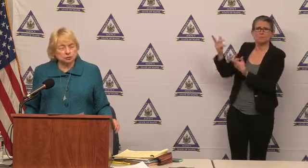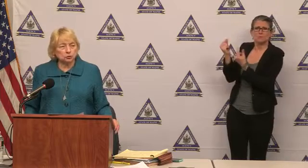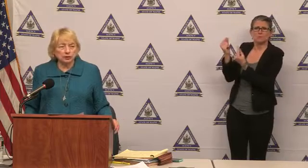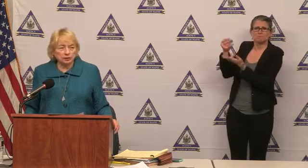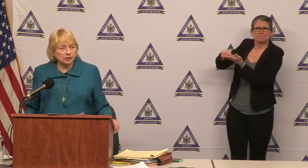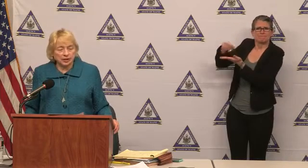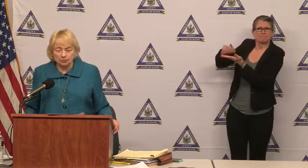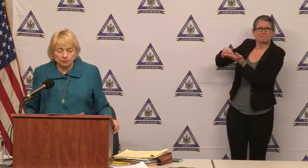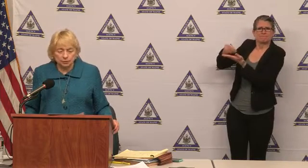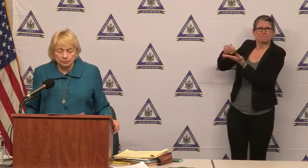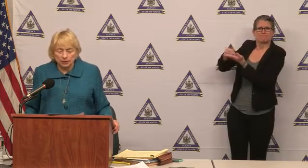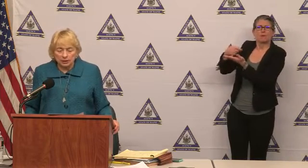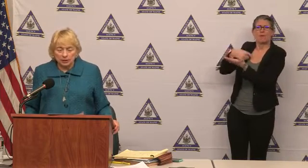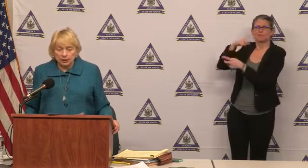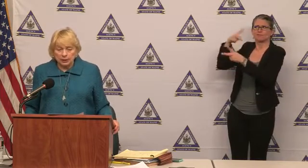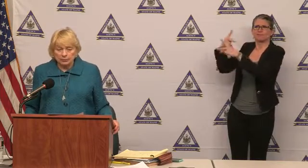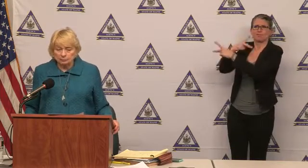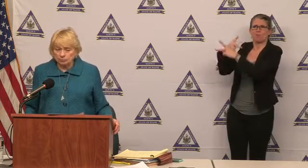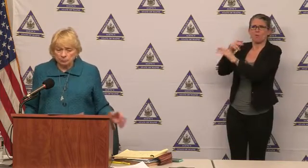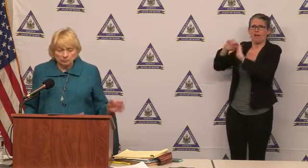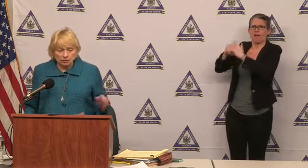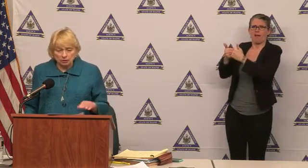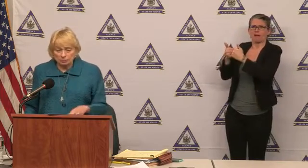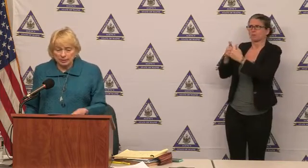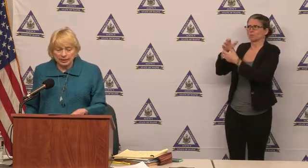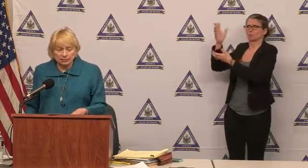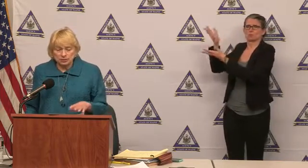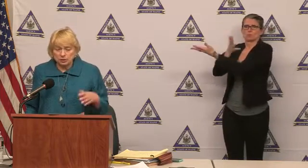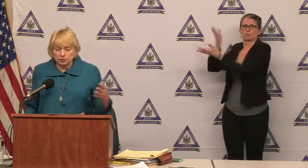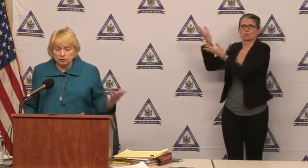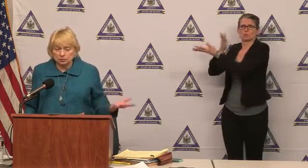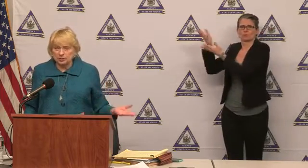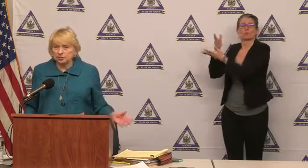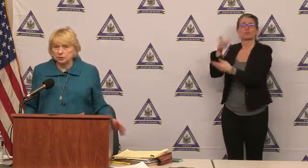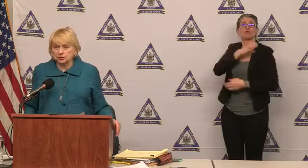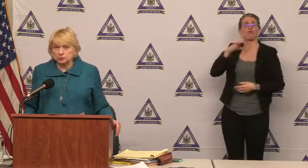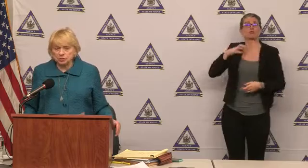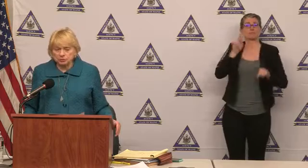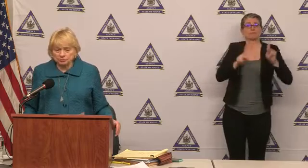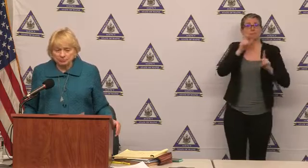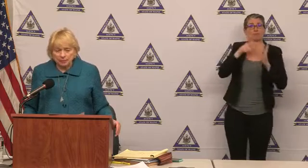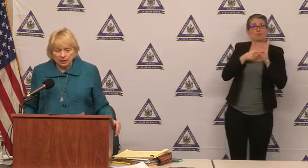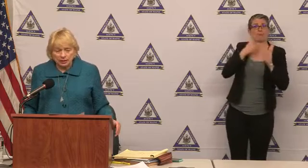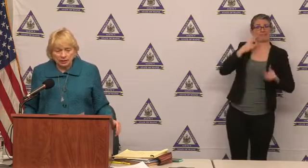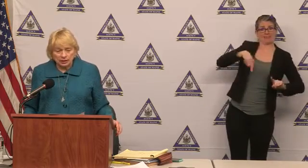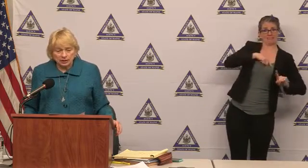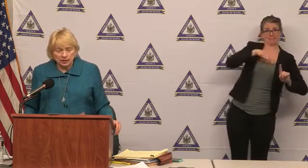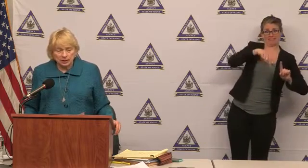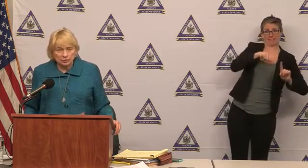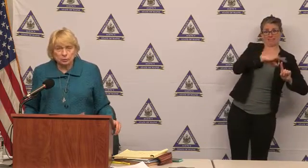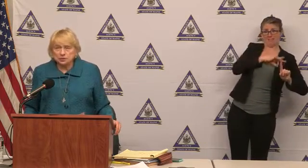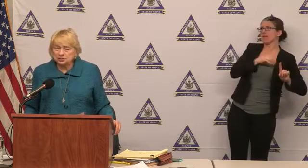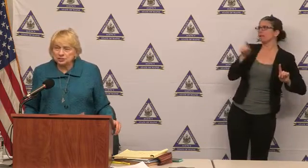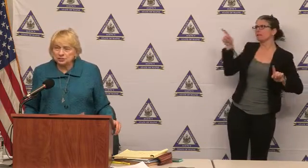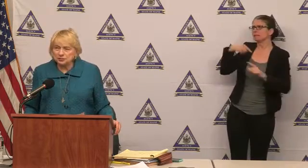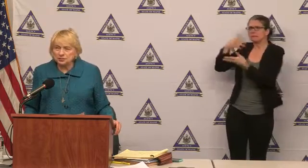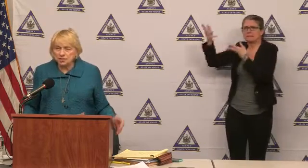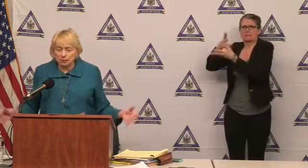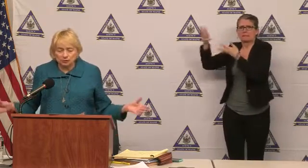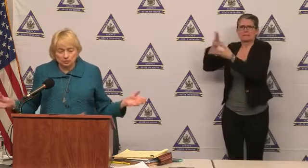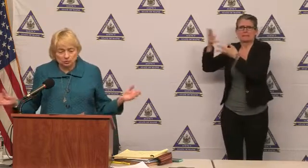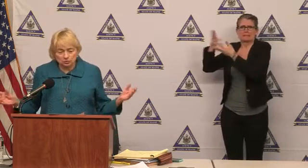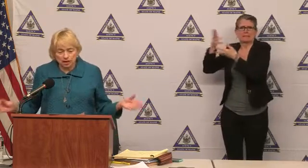been extraordinarily helpful. Right now, Maine Seacoast Mission and other organizations